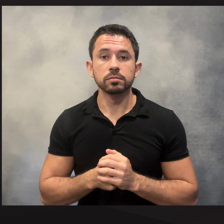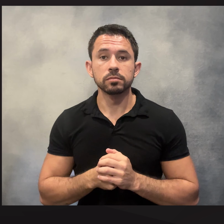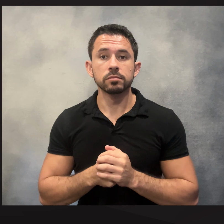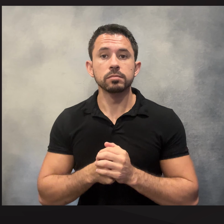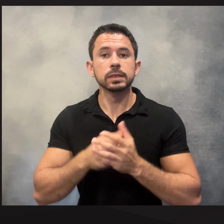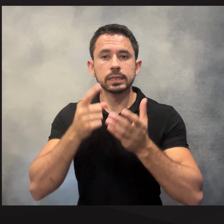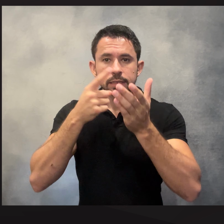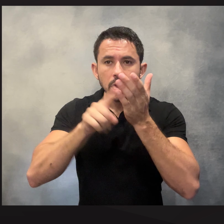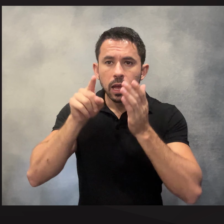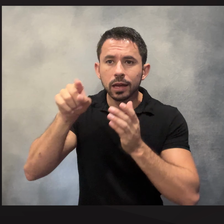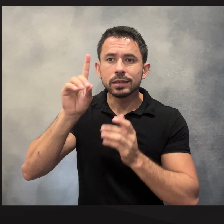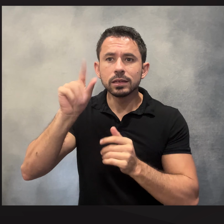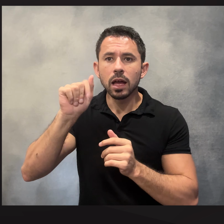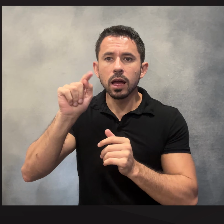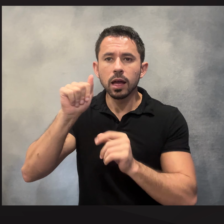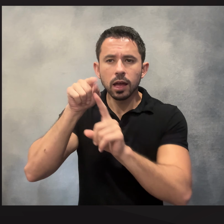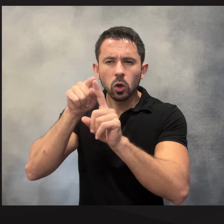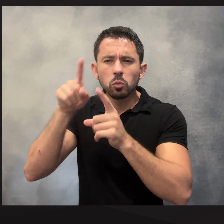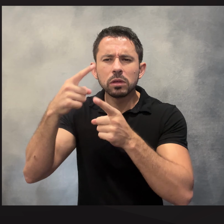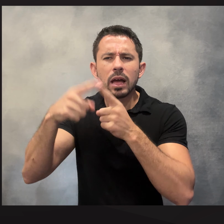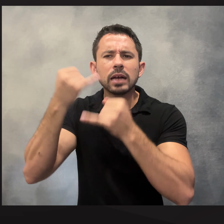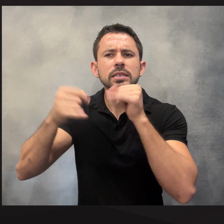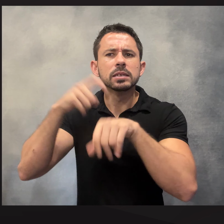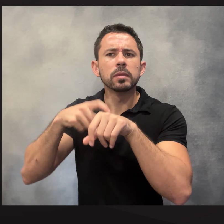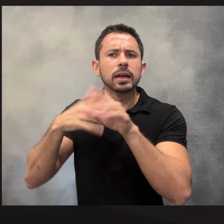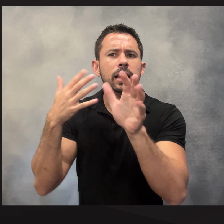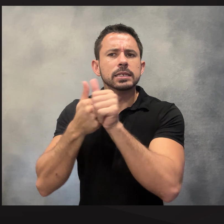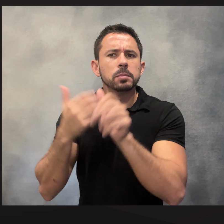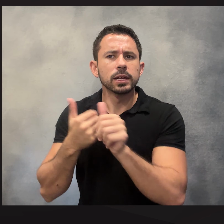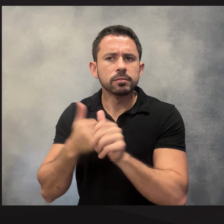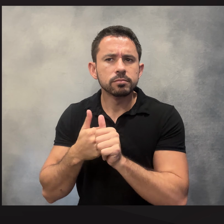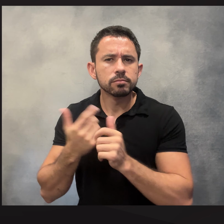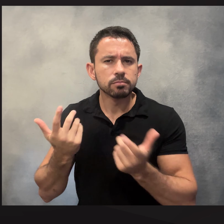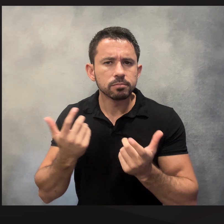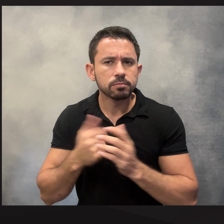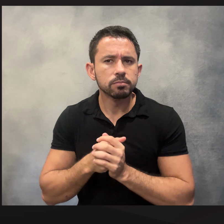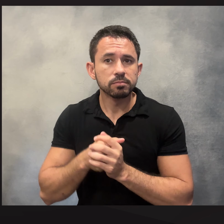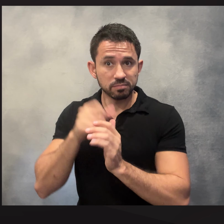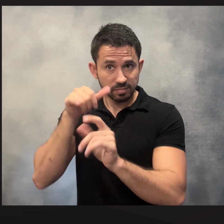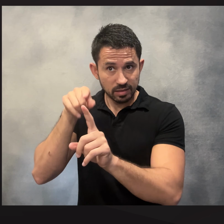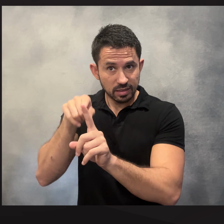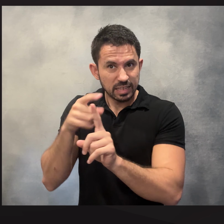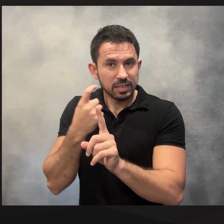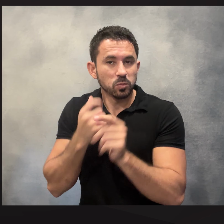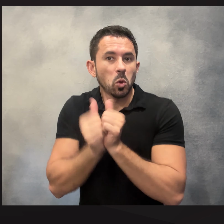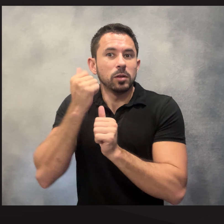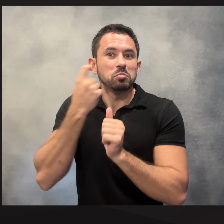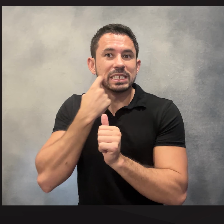Check when the data was last updated. Is this data sufficiently current?